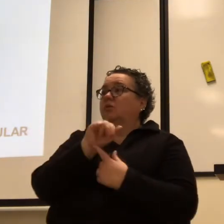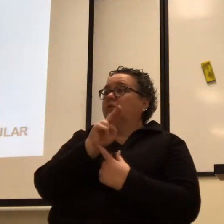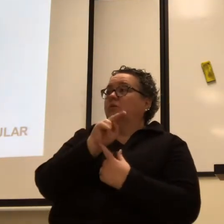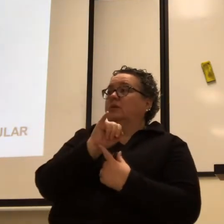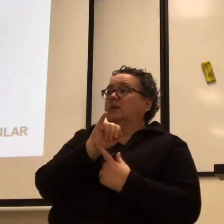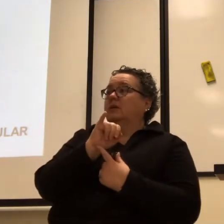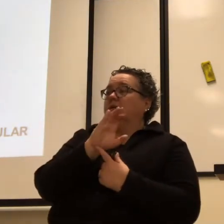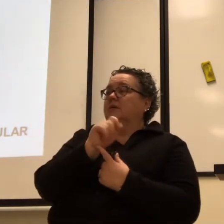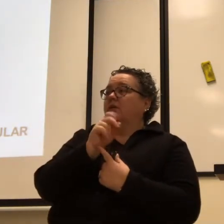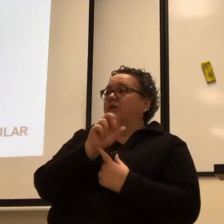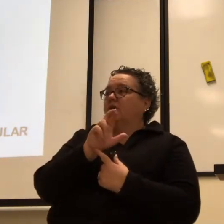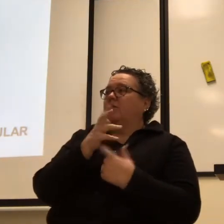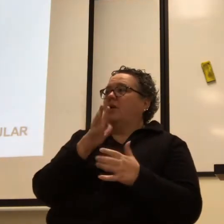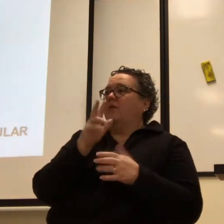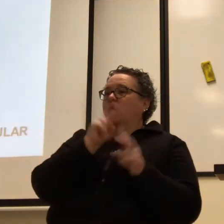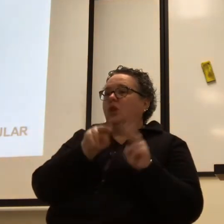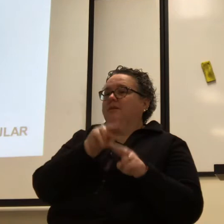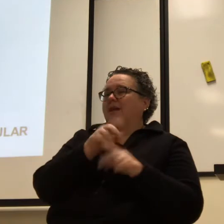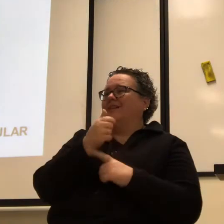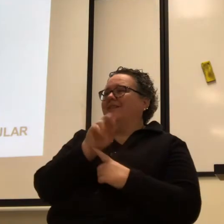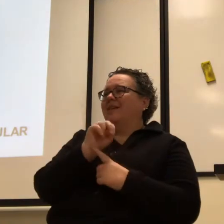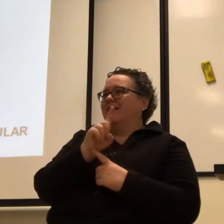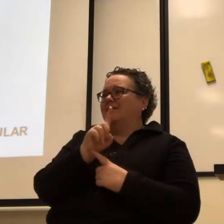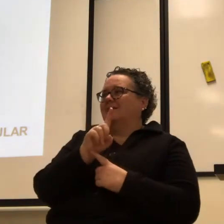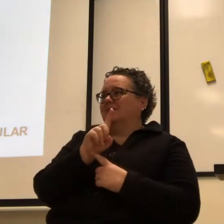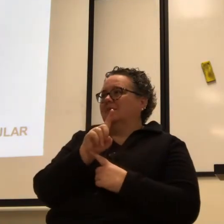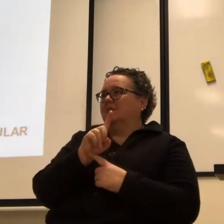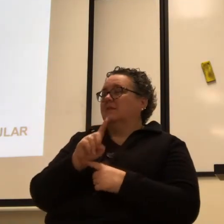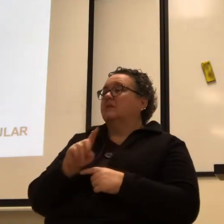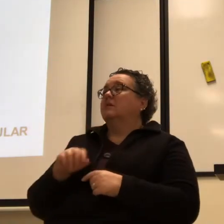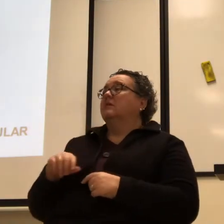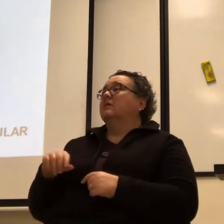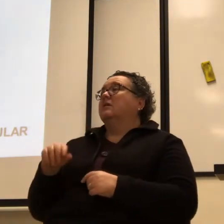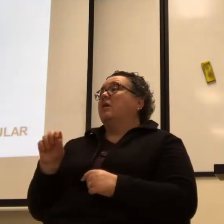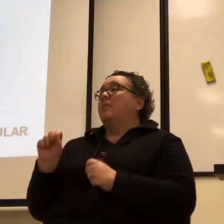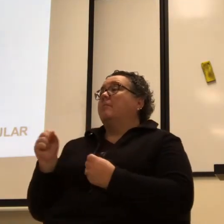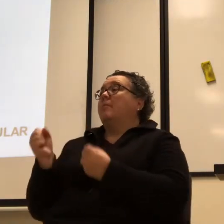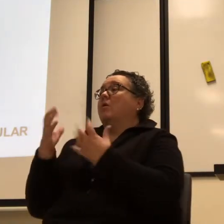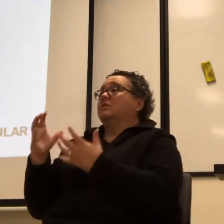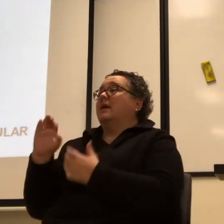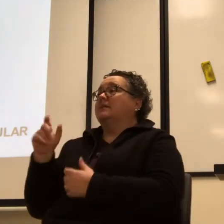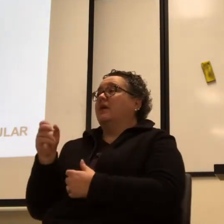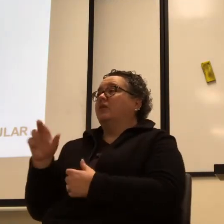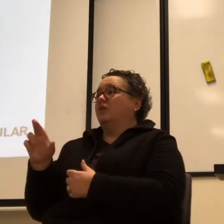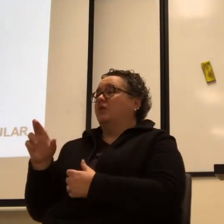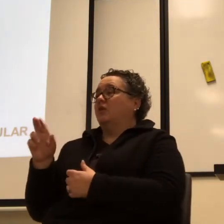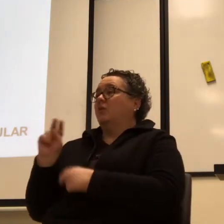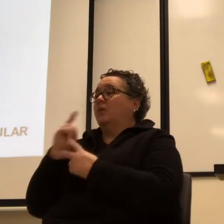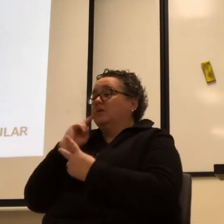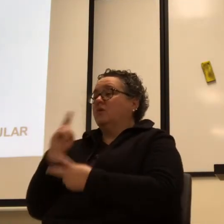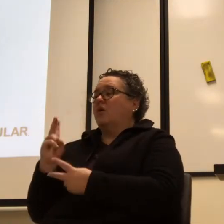That's the only one you got to know. The multicellular one that we saw was a seromucus gland.